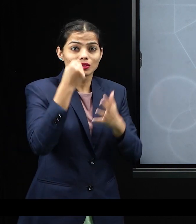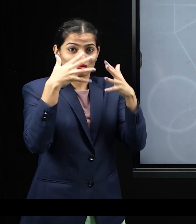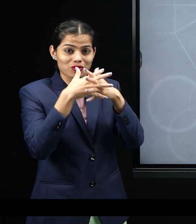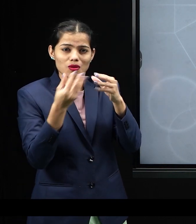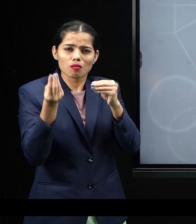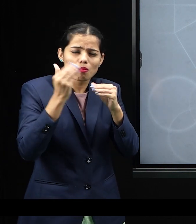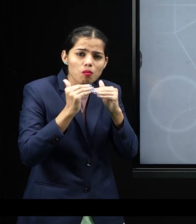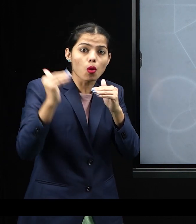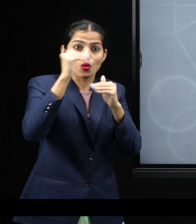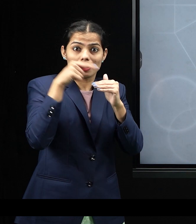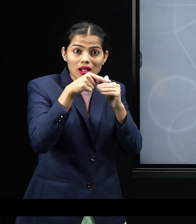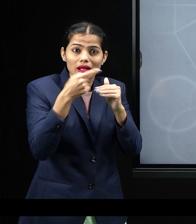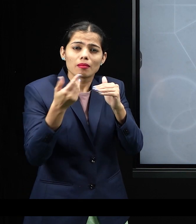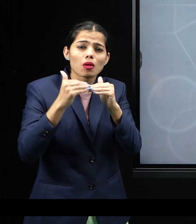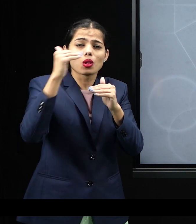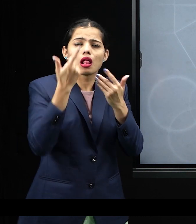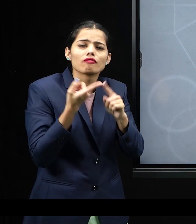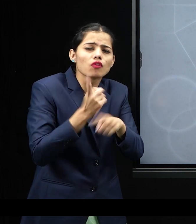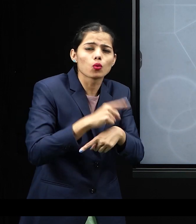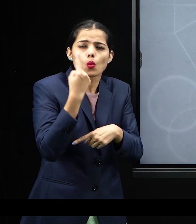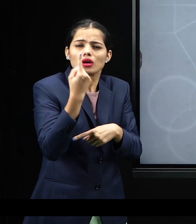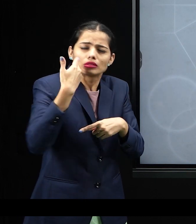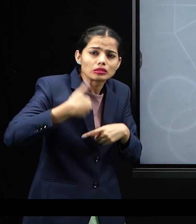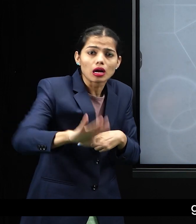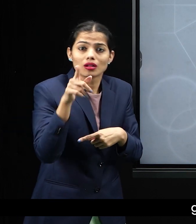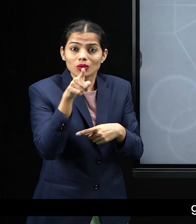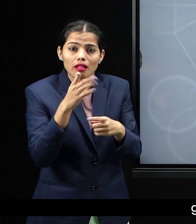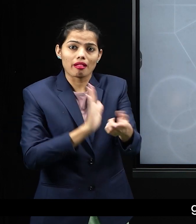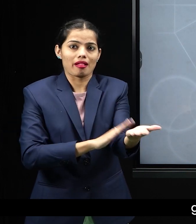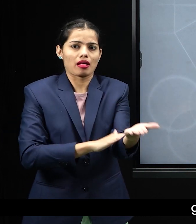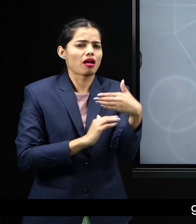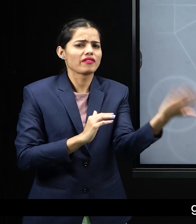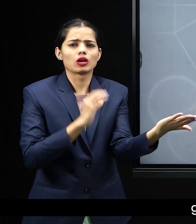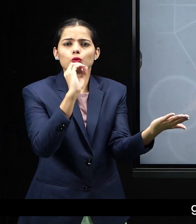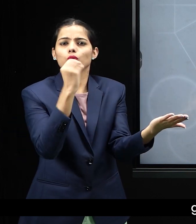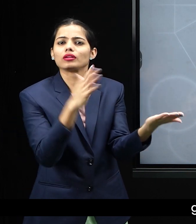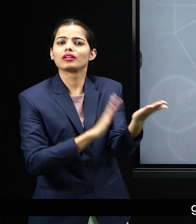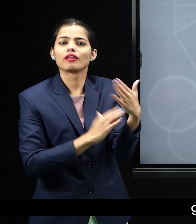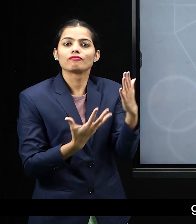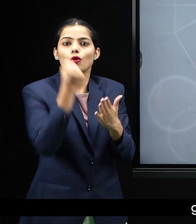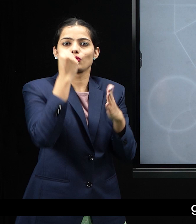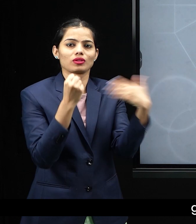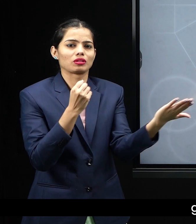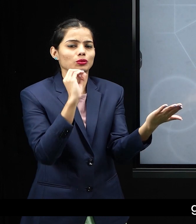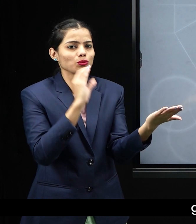To get W above figure, from 1, go 1 unit on the left to get 0.